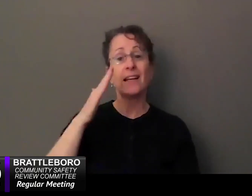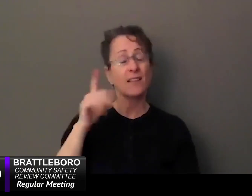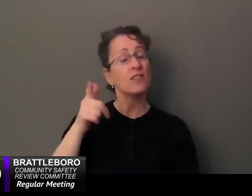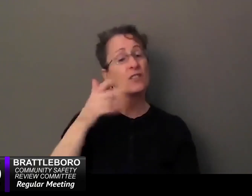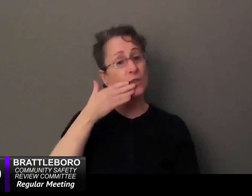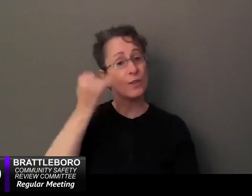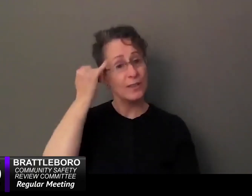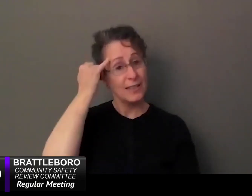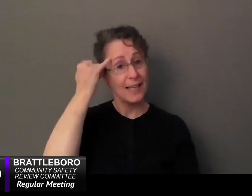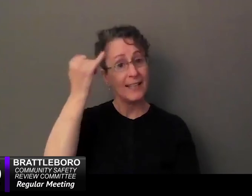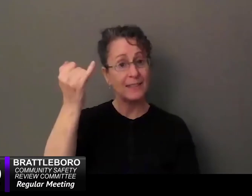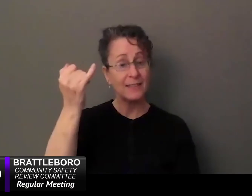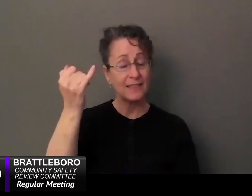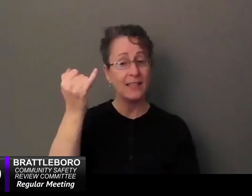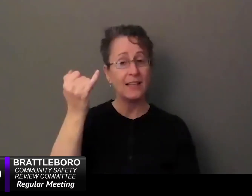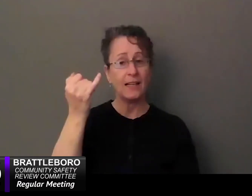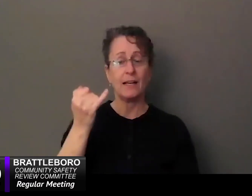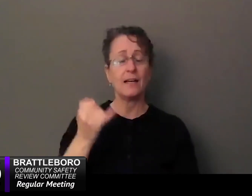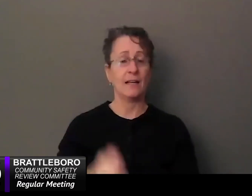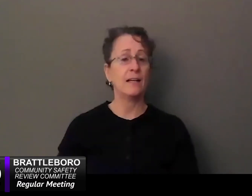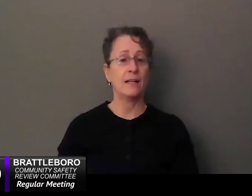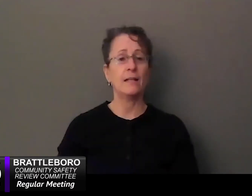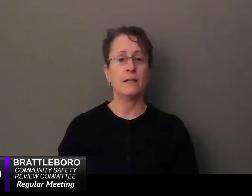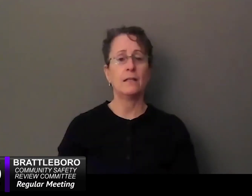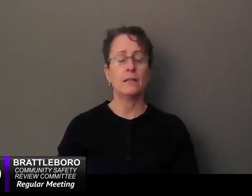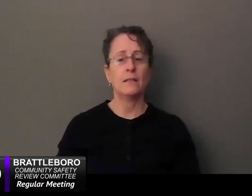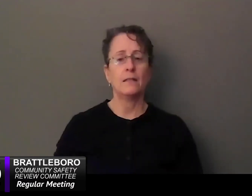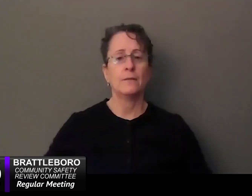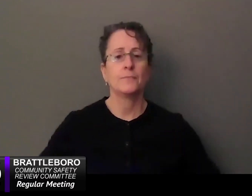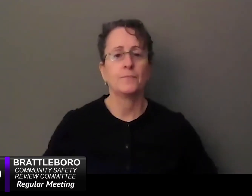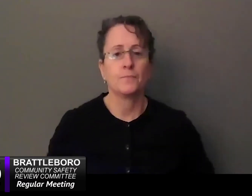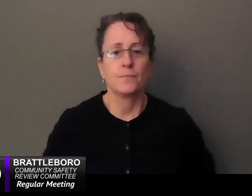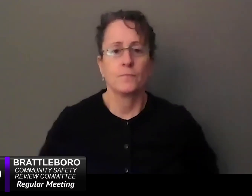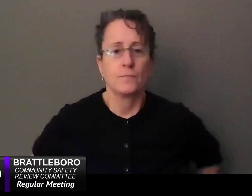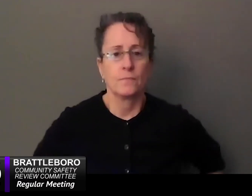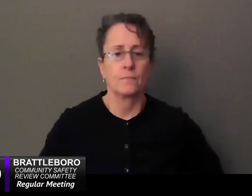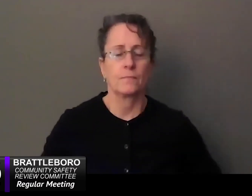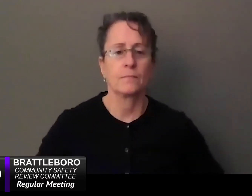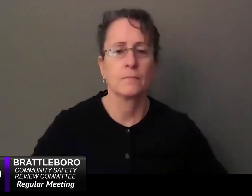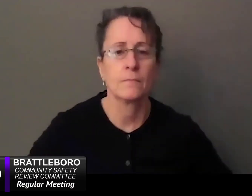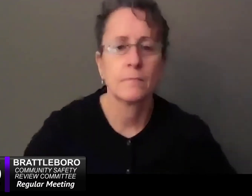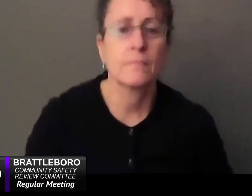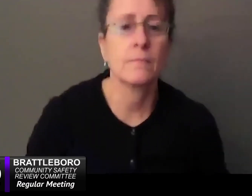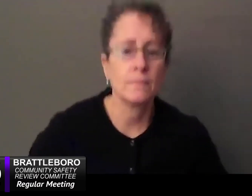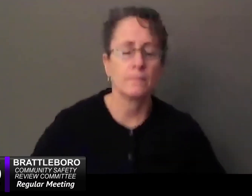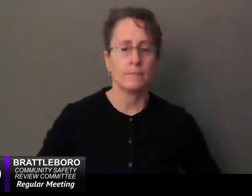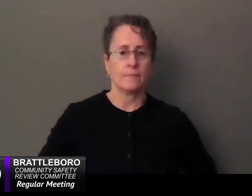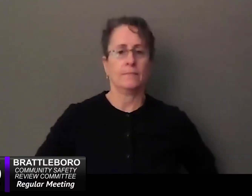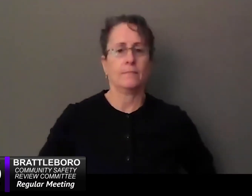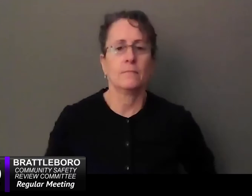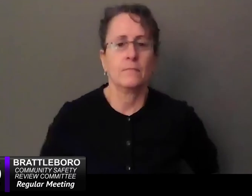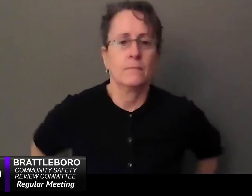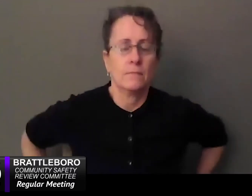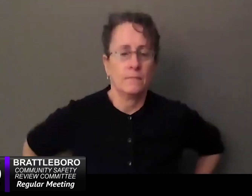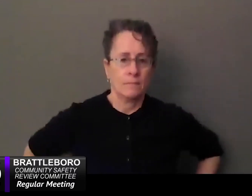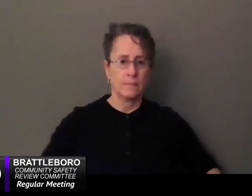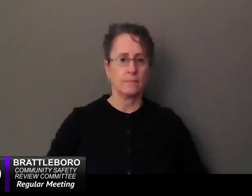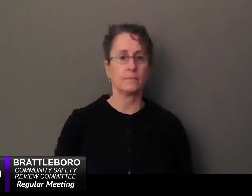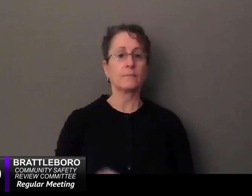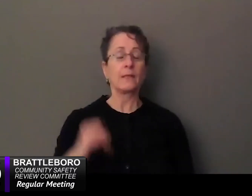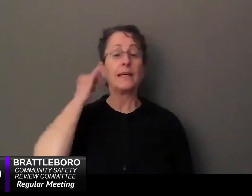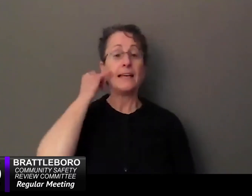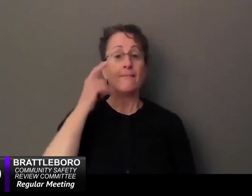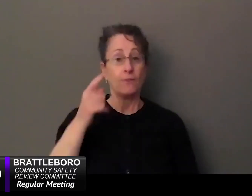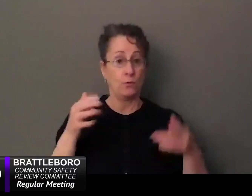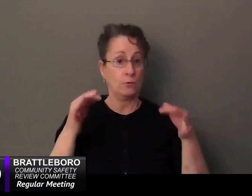your idea, but I think that if you decide to use the chat for content that you would